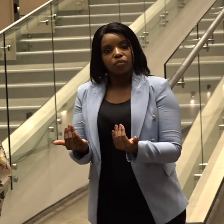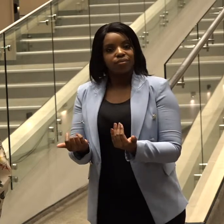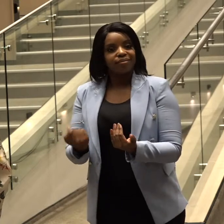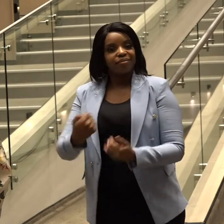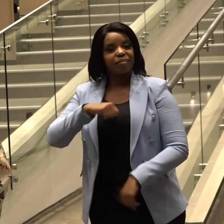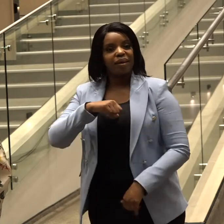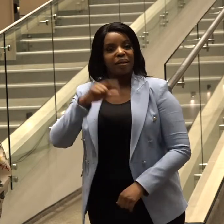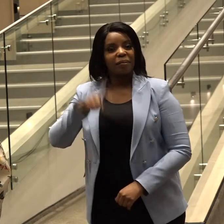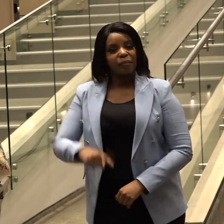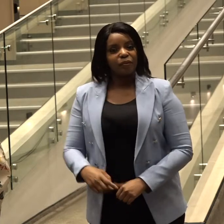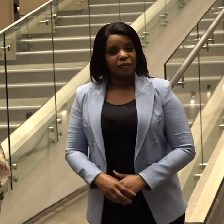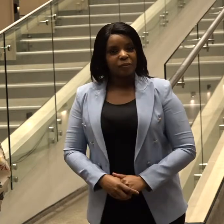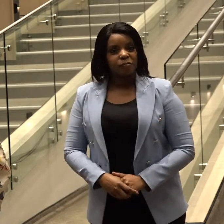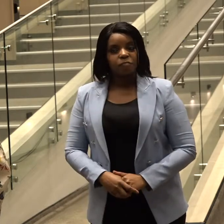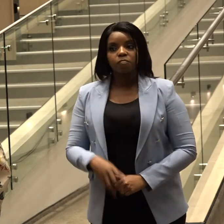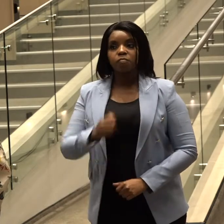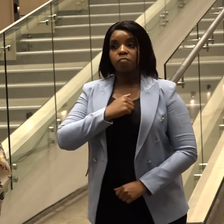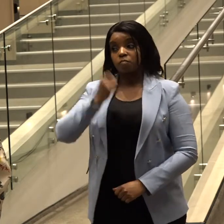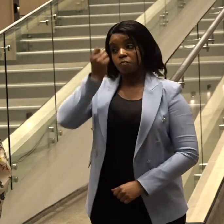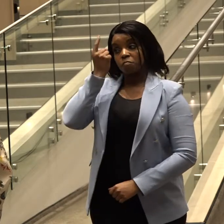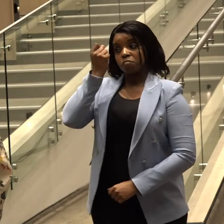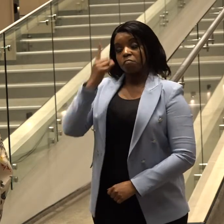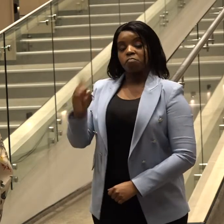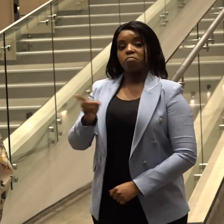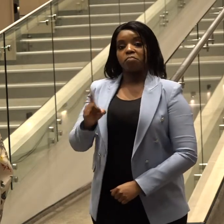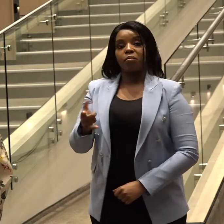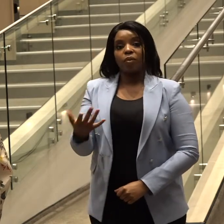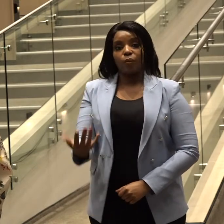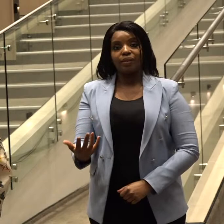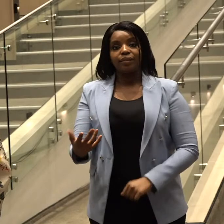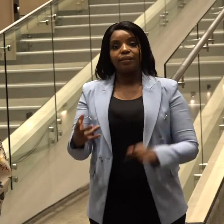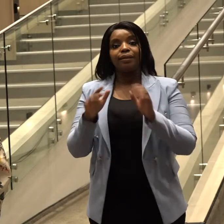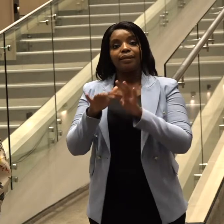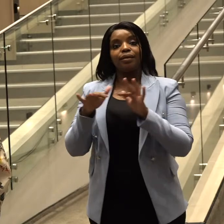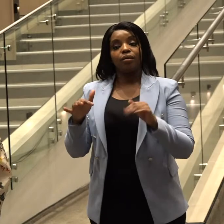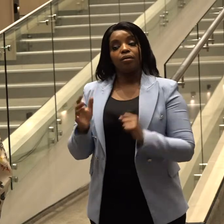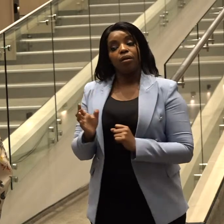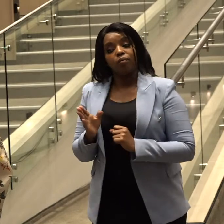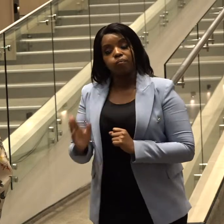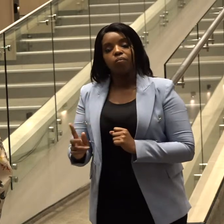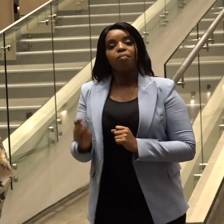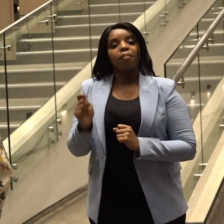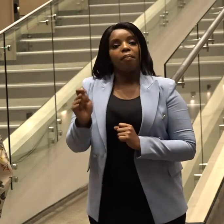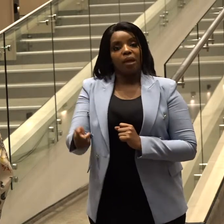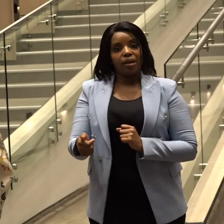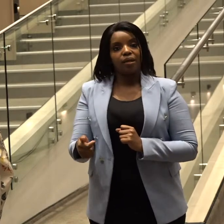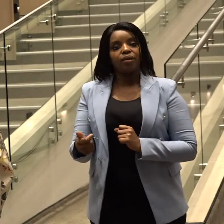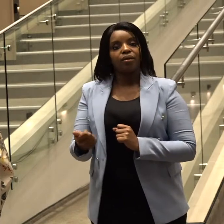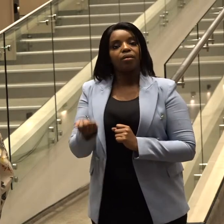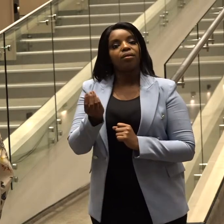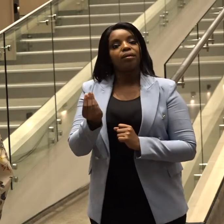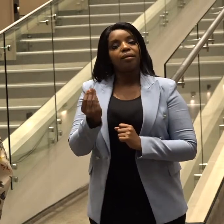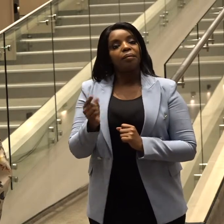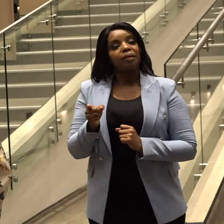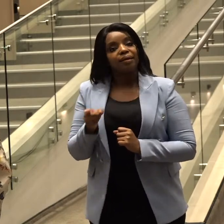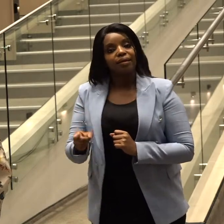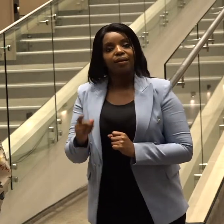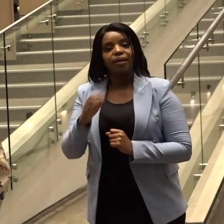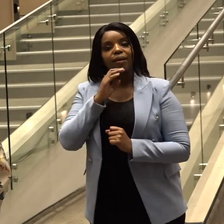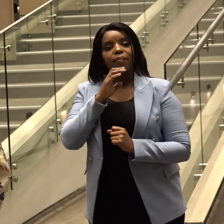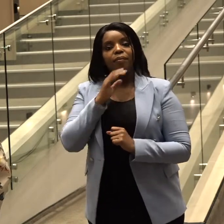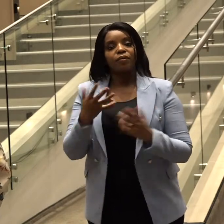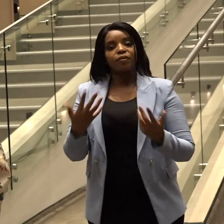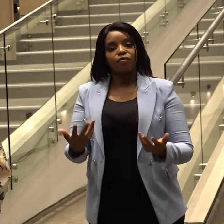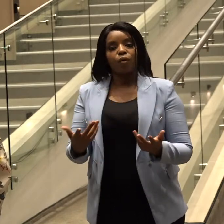understanding the real industry the rail operators already pay a permit fee that contributes to